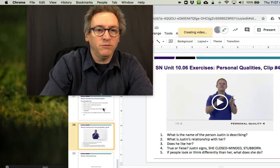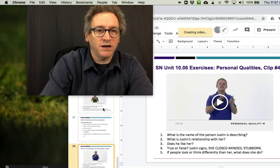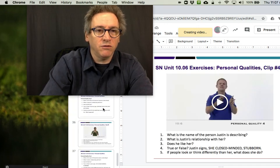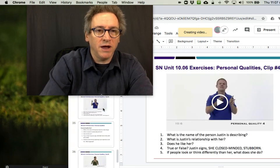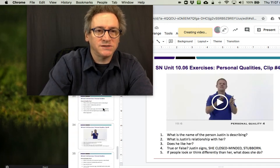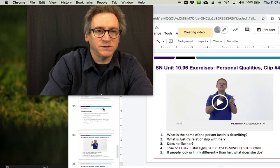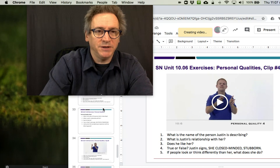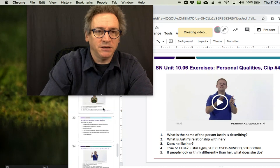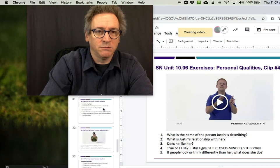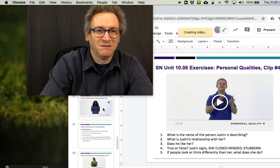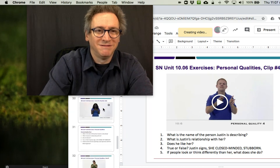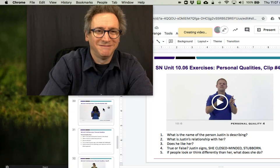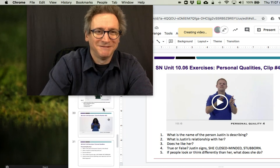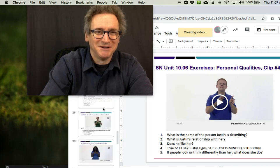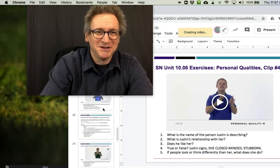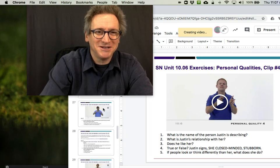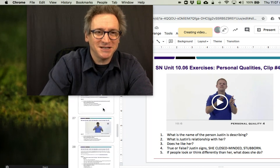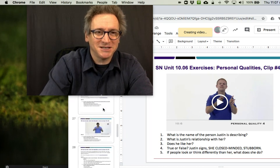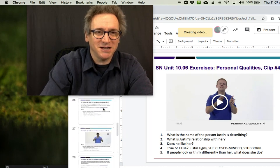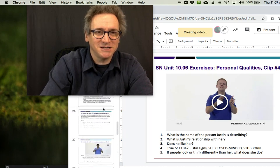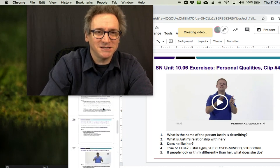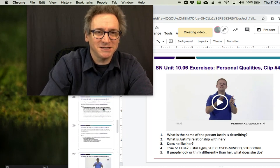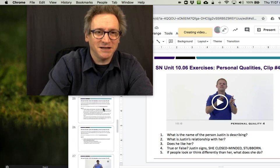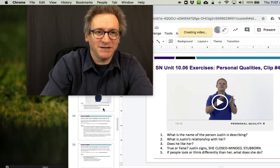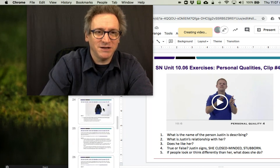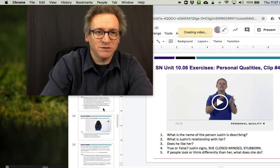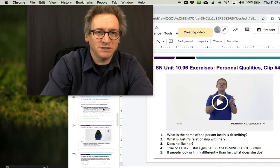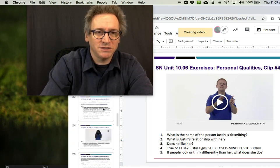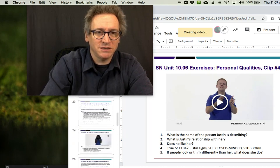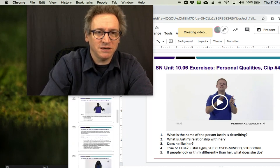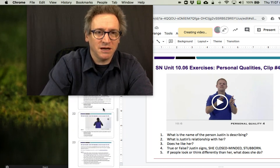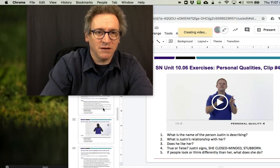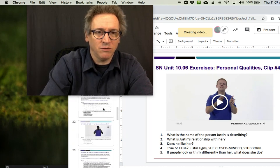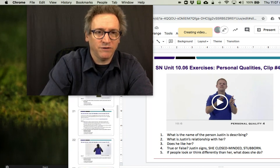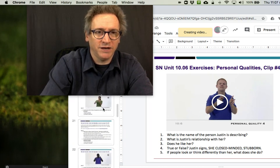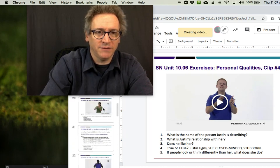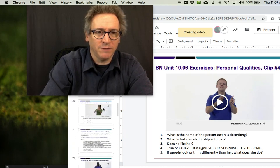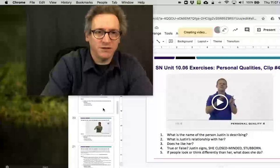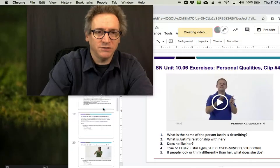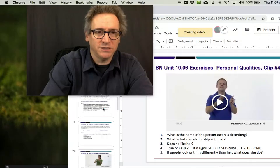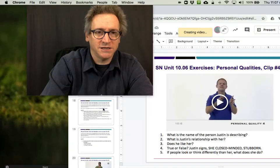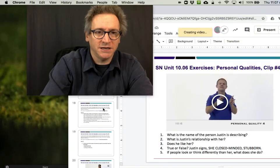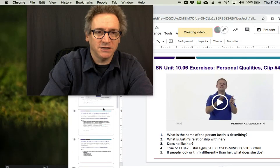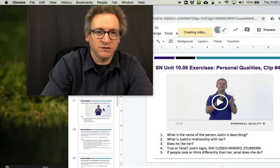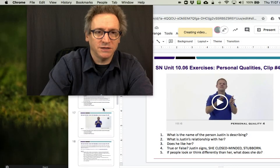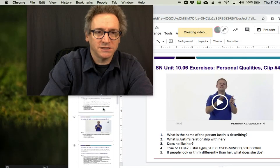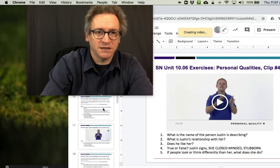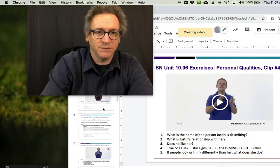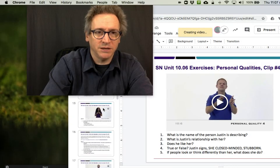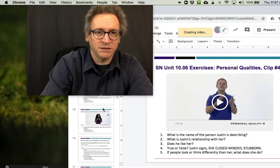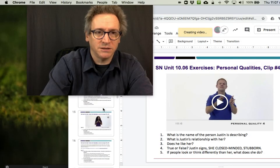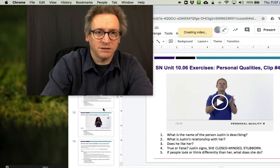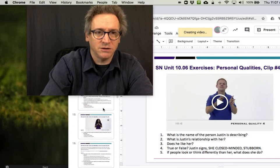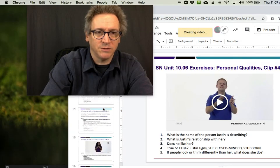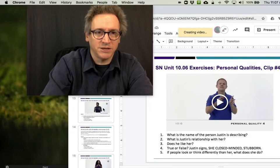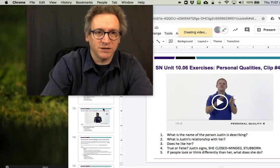I'm going to move it as we speak, just because if I don't, I will forget my to-do list. I need a to-do list to tell me